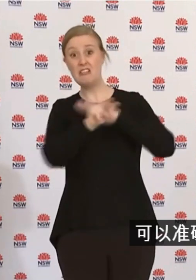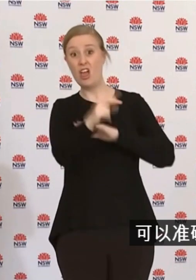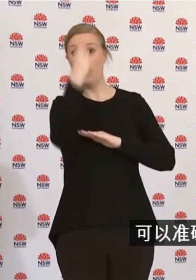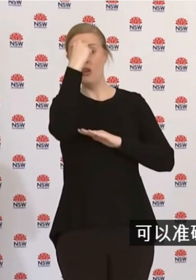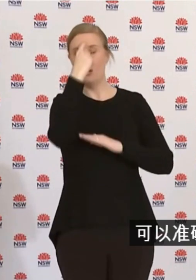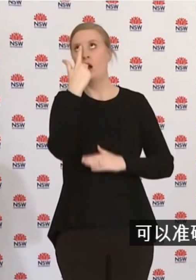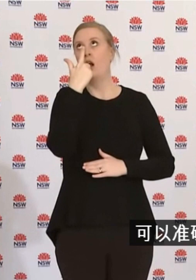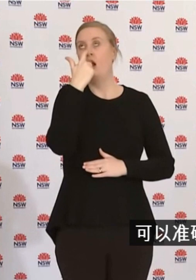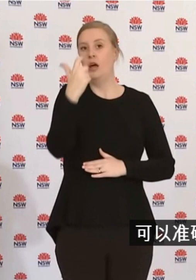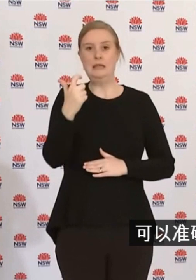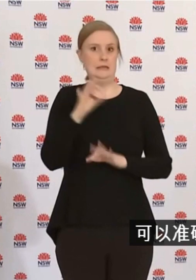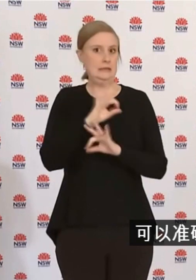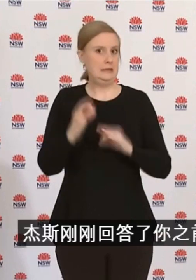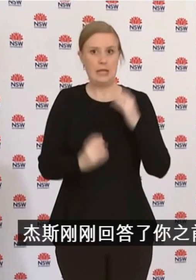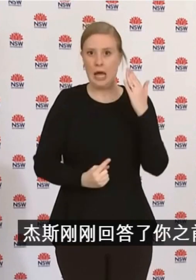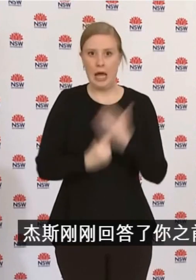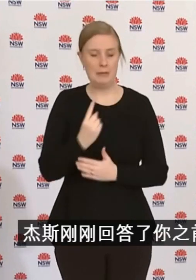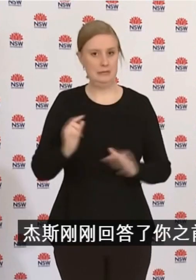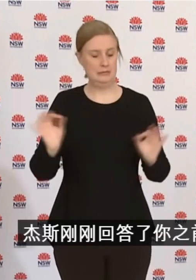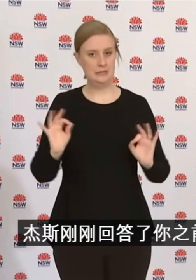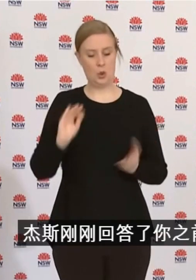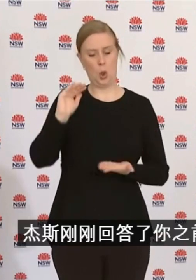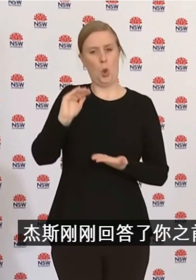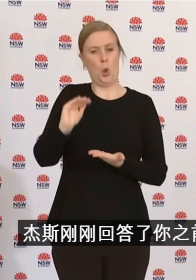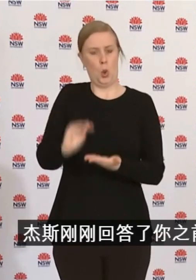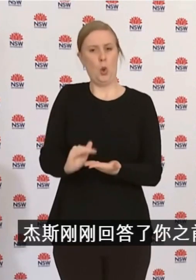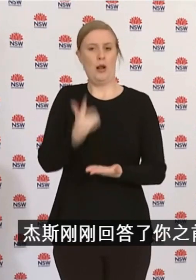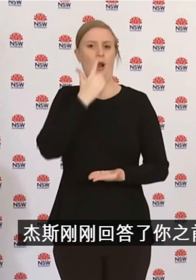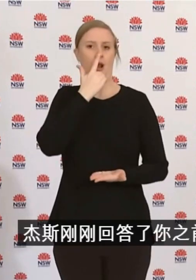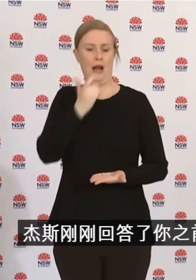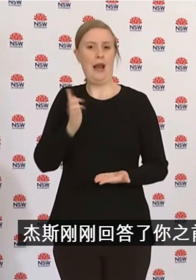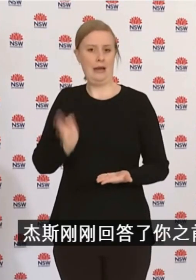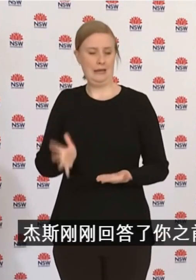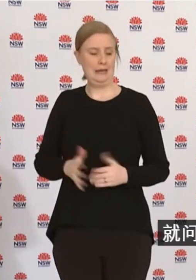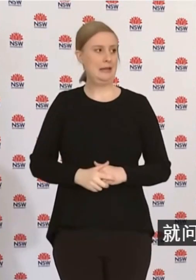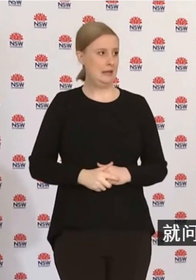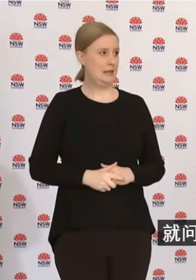really isn't possible to answer that question with precision. Jess, just answering your question earlier about intimate partners,